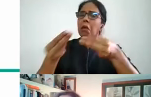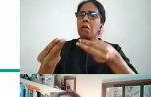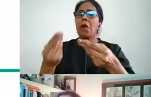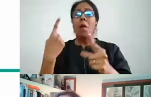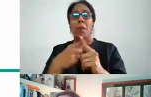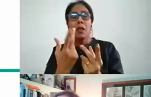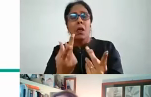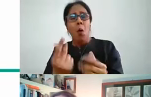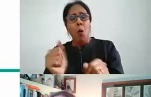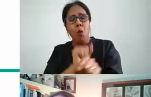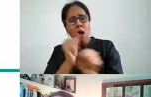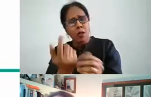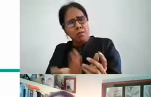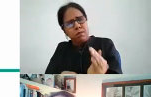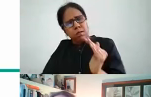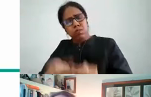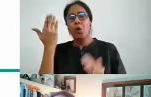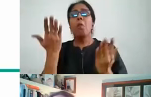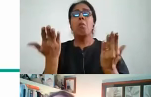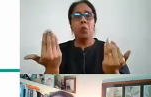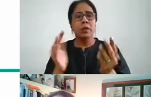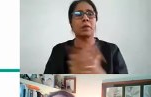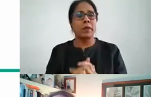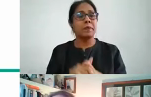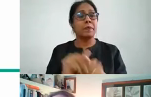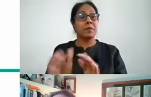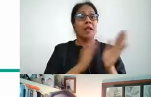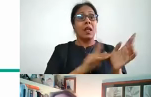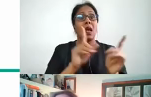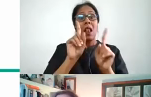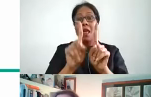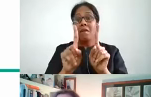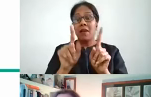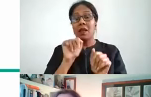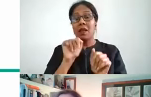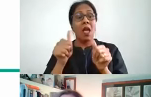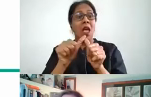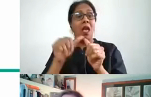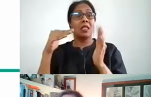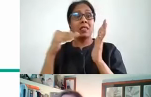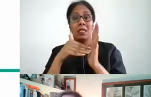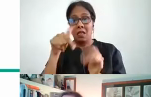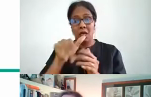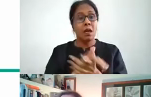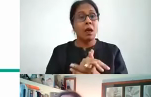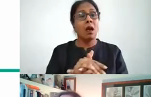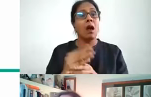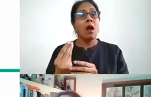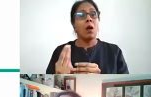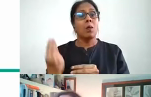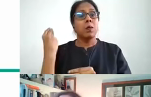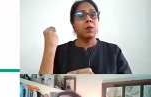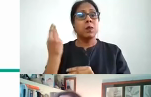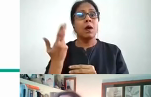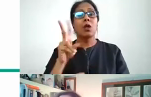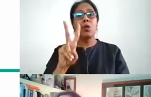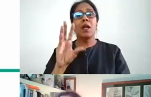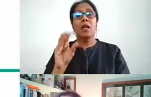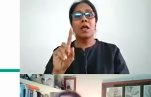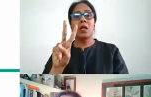Then, 11BA 2021, also approved in March and in the process of publication, focuses